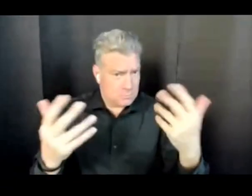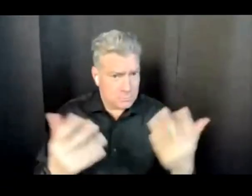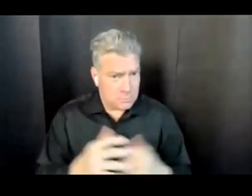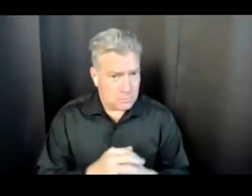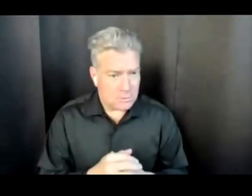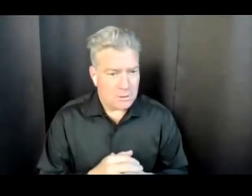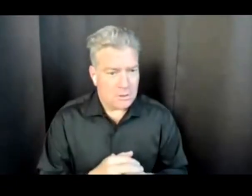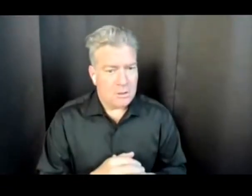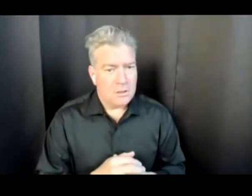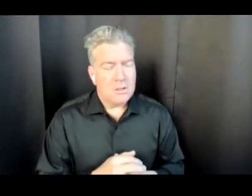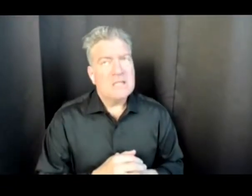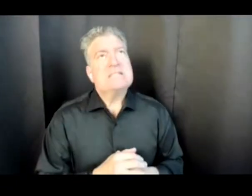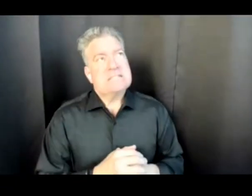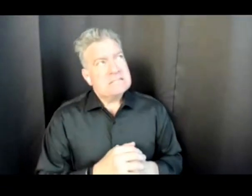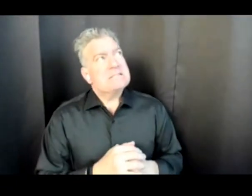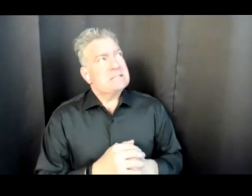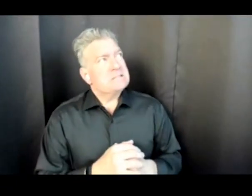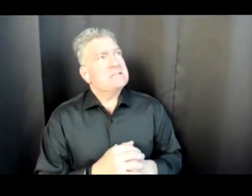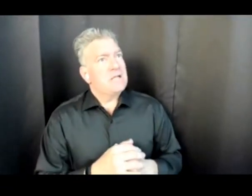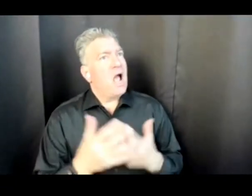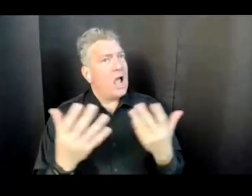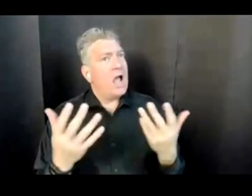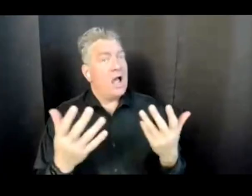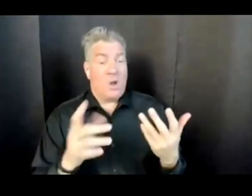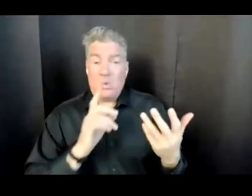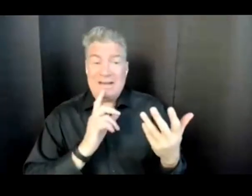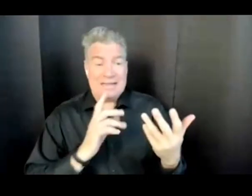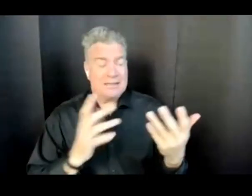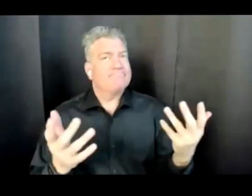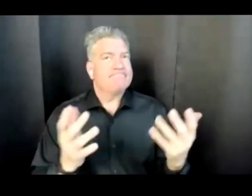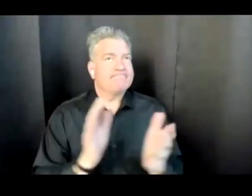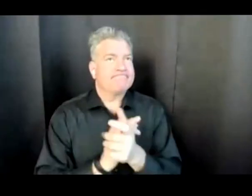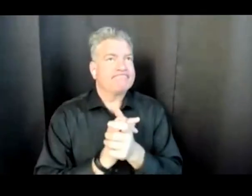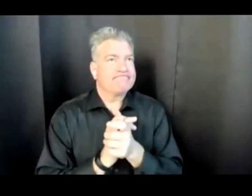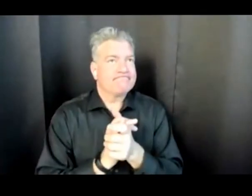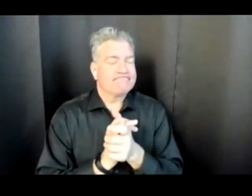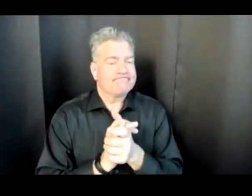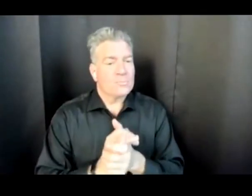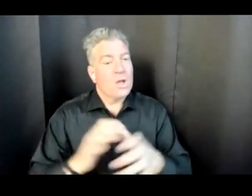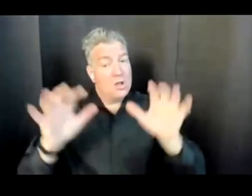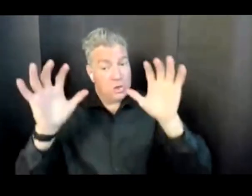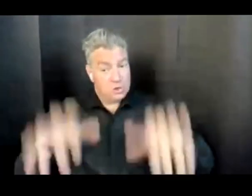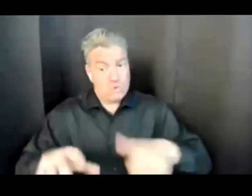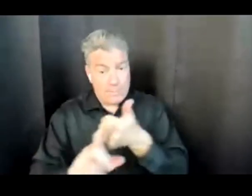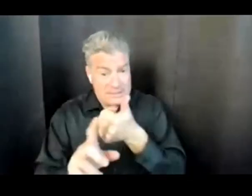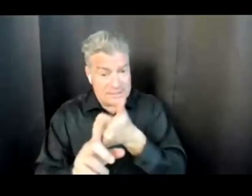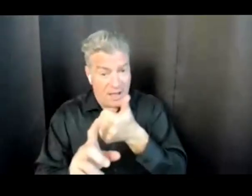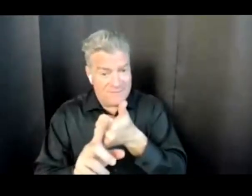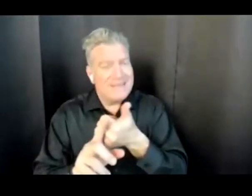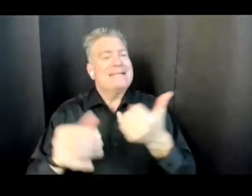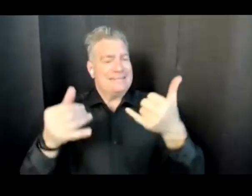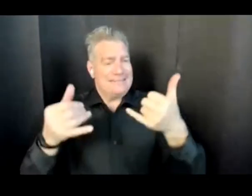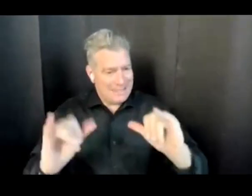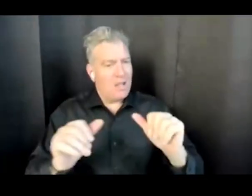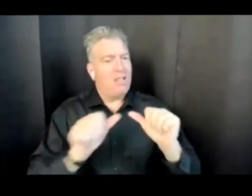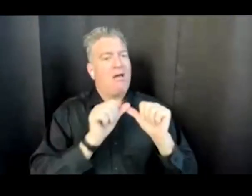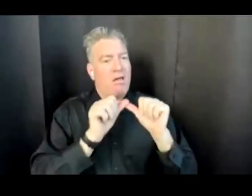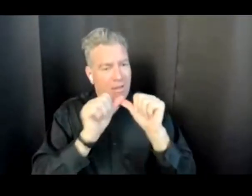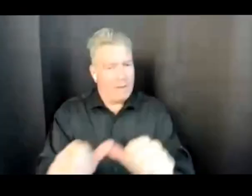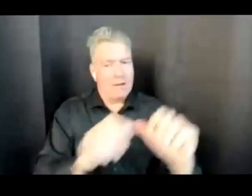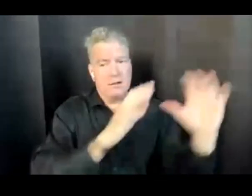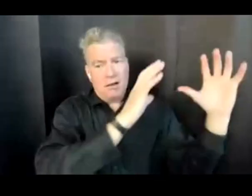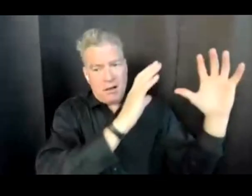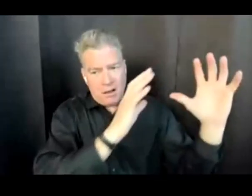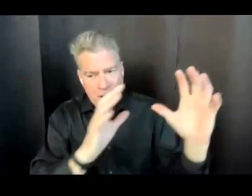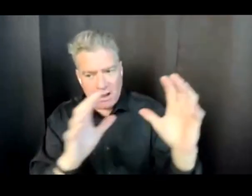Well, some of that's going to go into what I just talked about again. This storm is still evolving, and some of that's going to rely on the